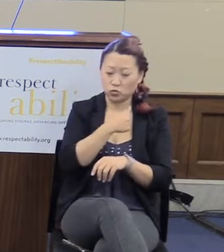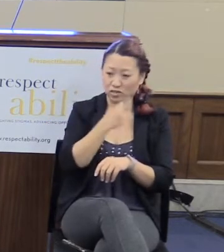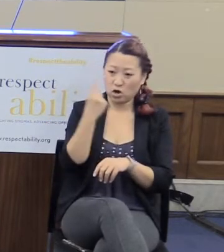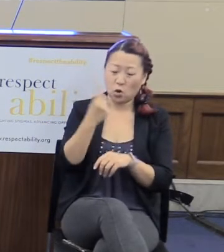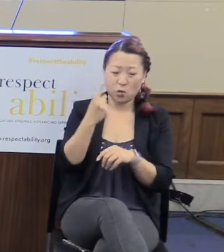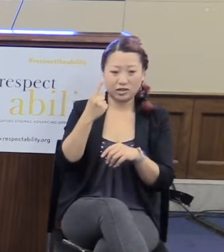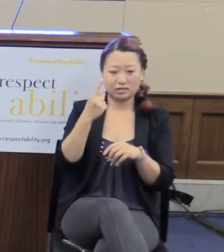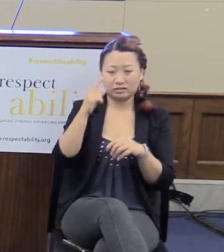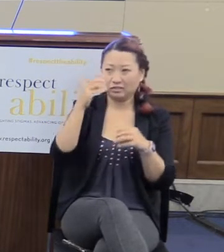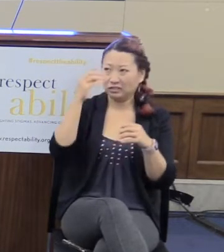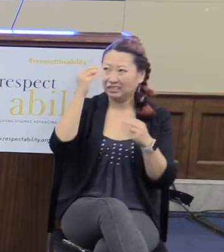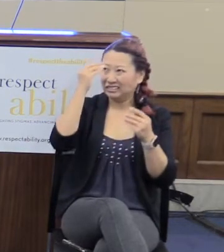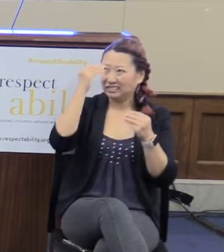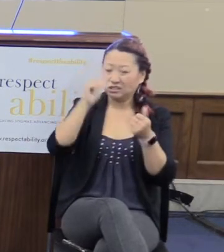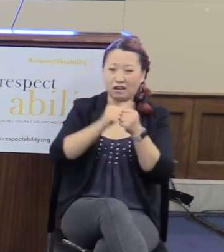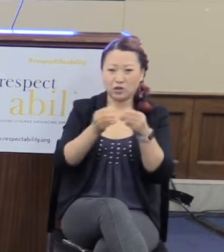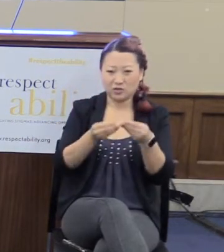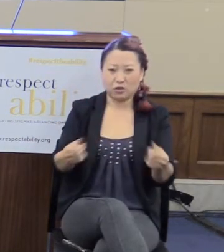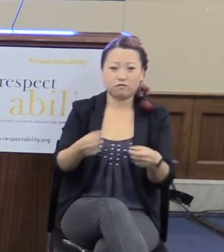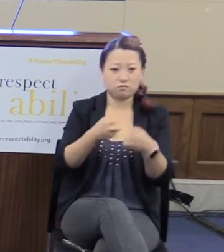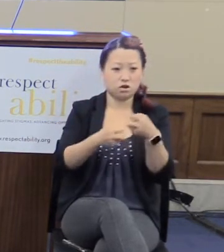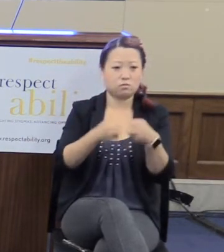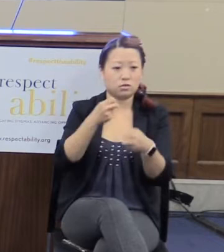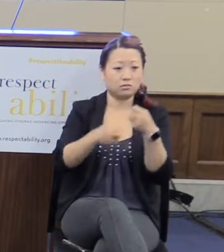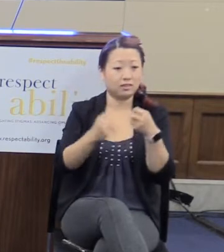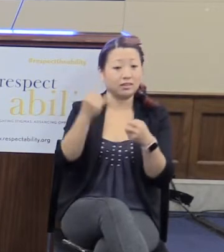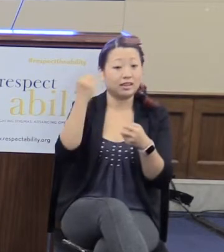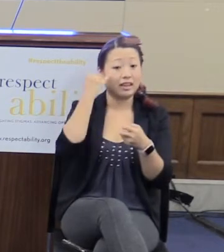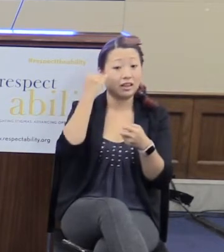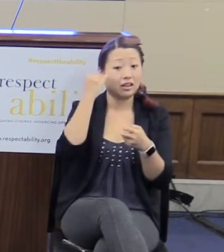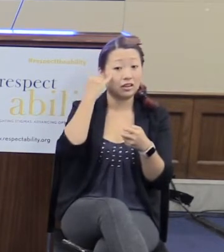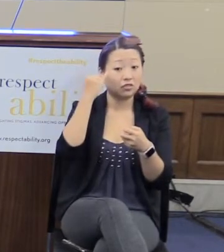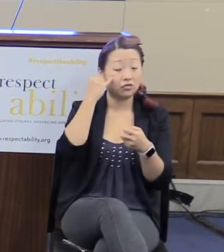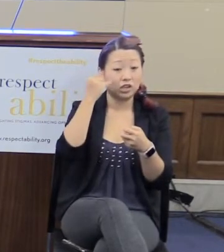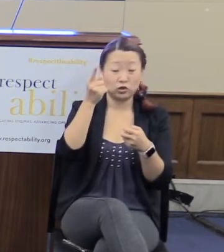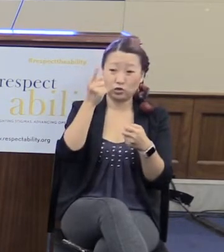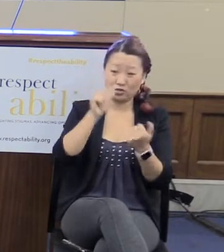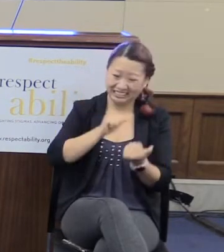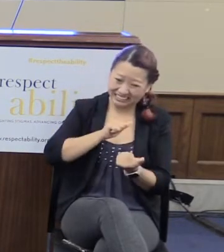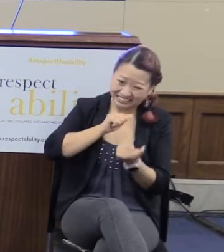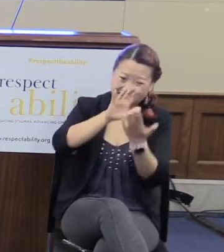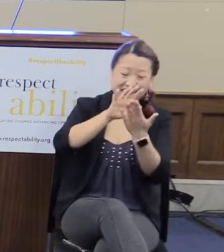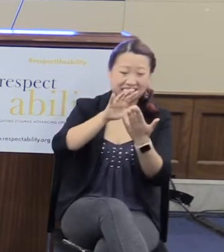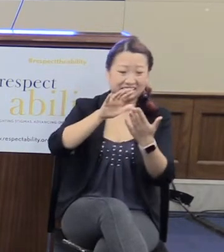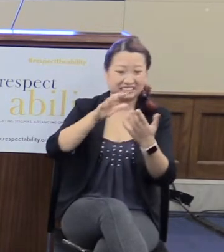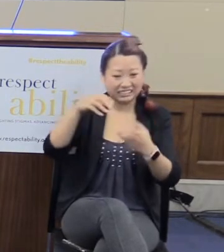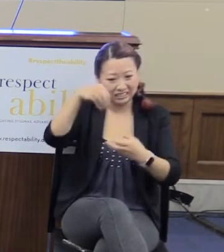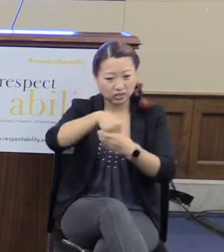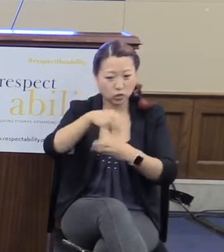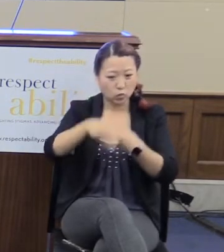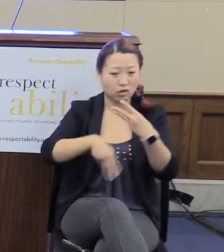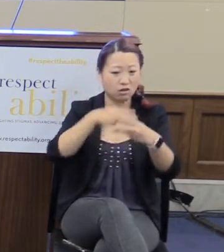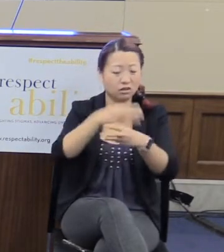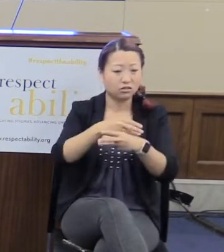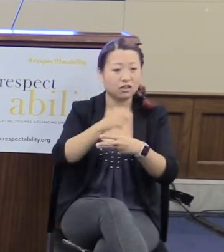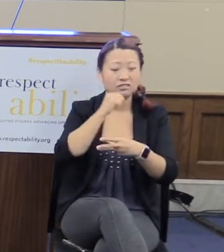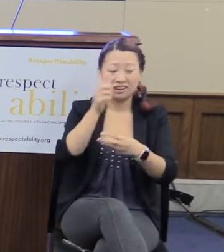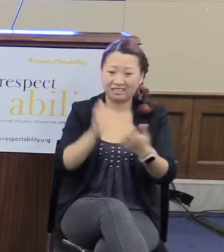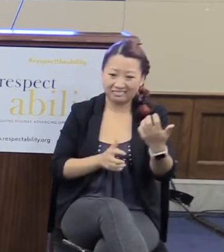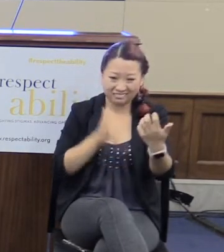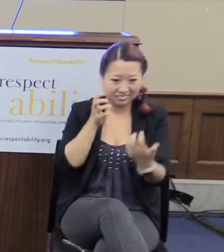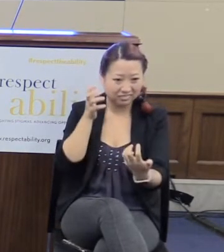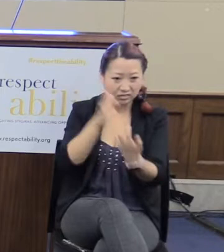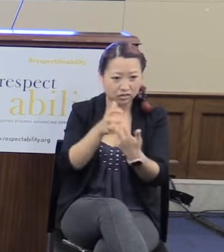solving problems. When you're navigating a world that was not meant for you, you are constantly looking for ways